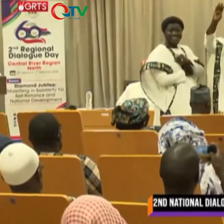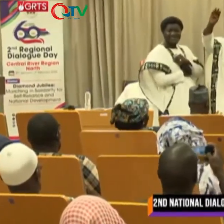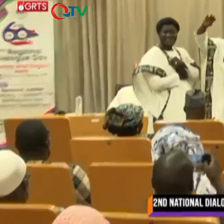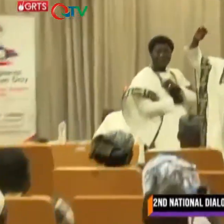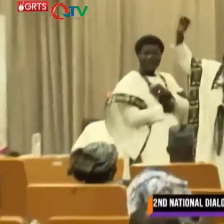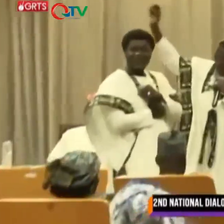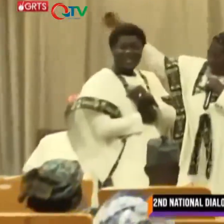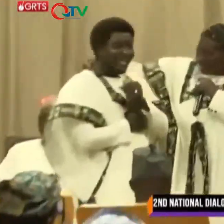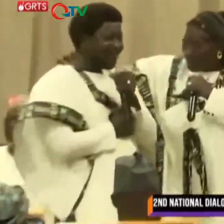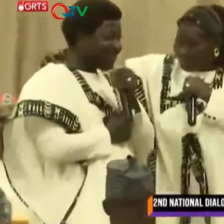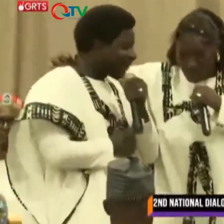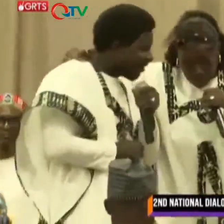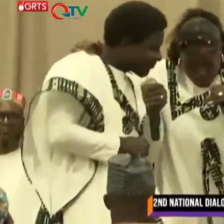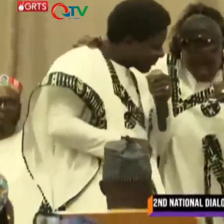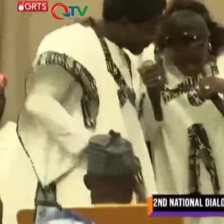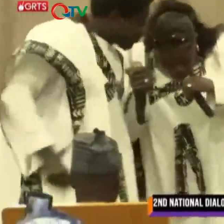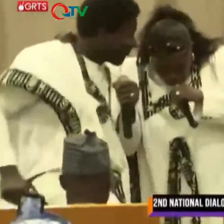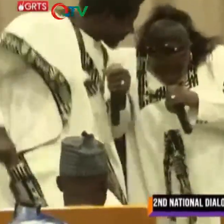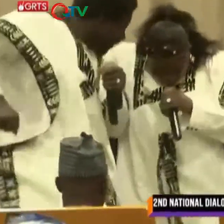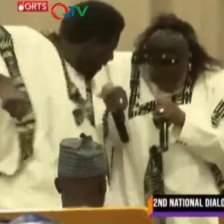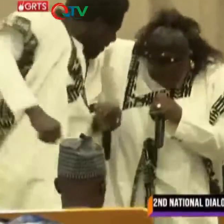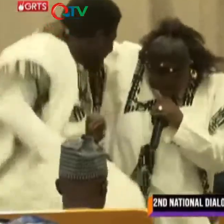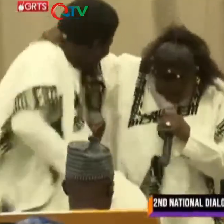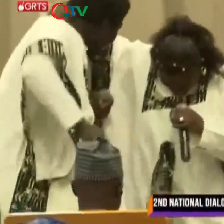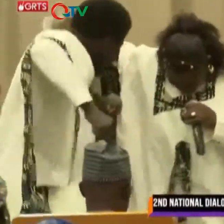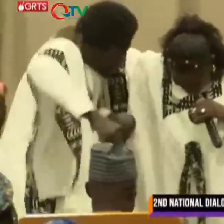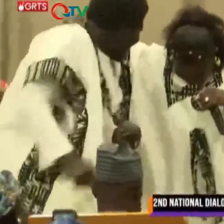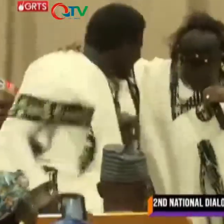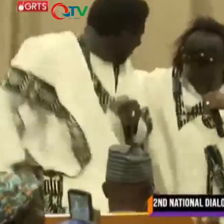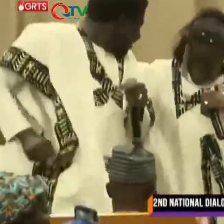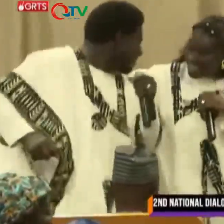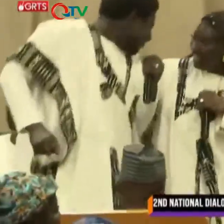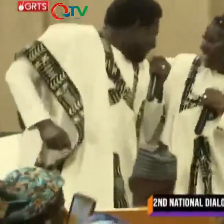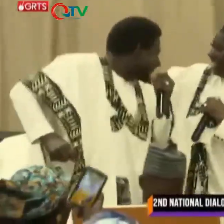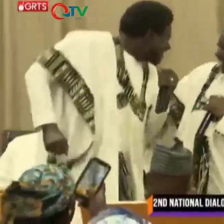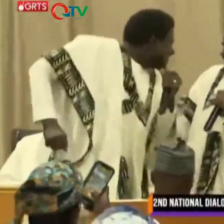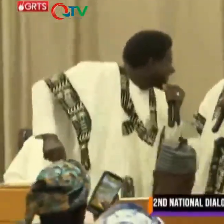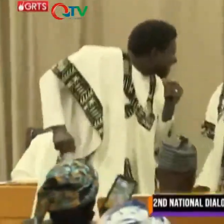and division, equals to amplitude.